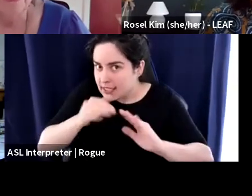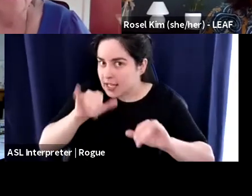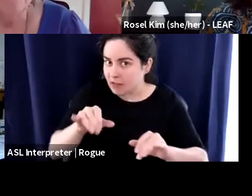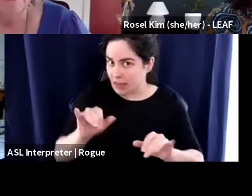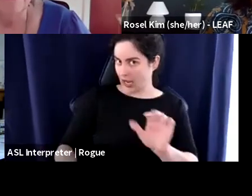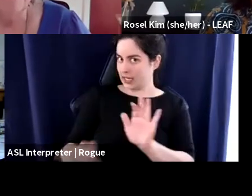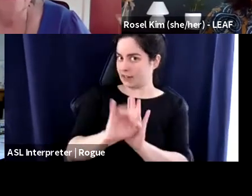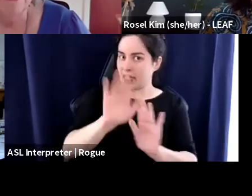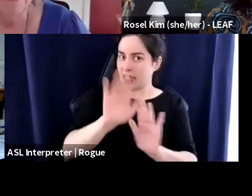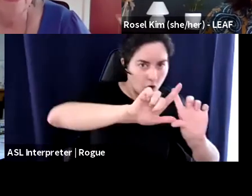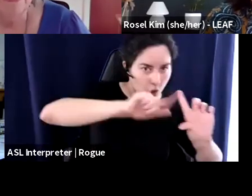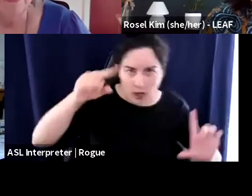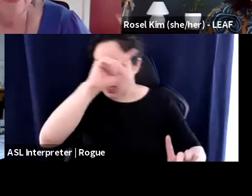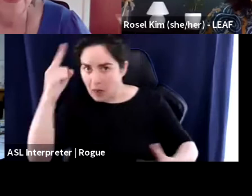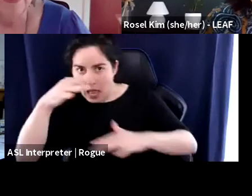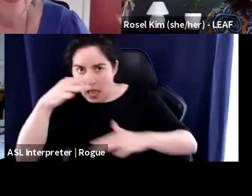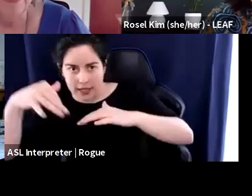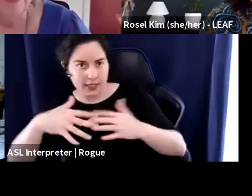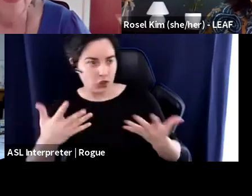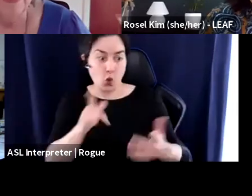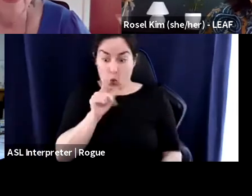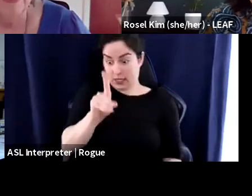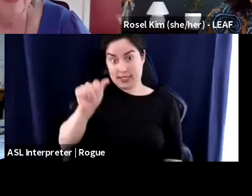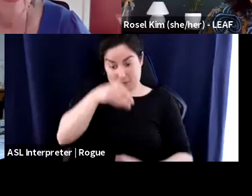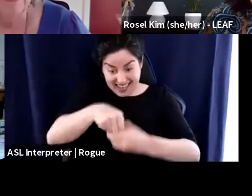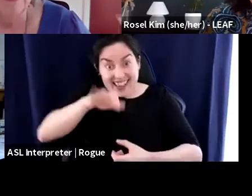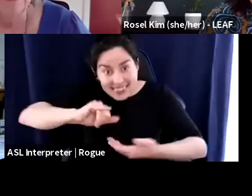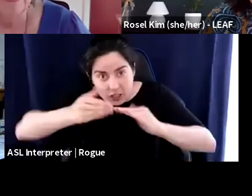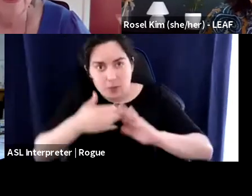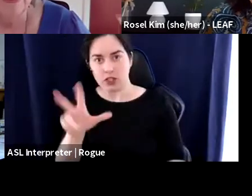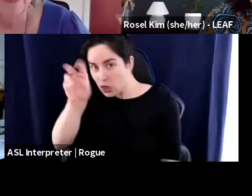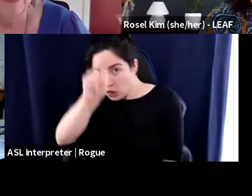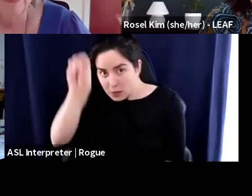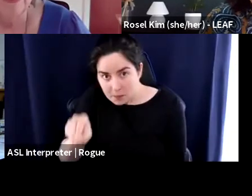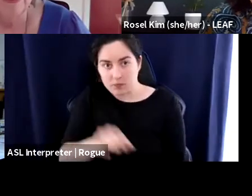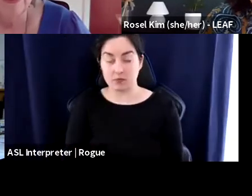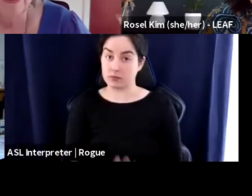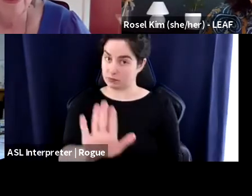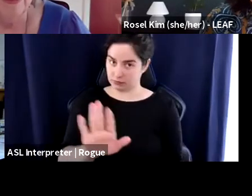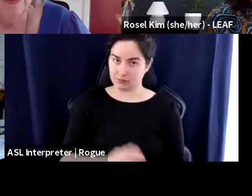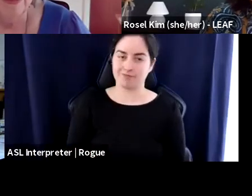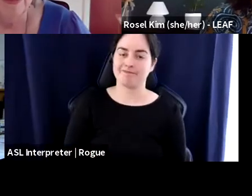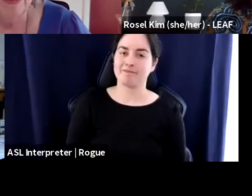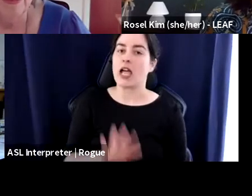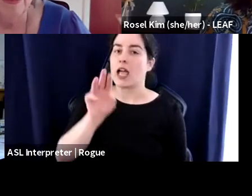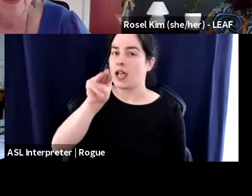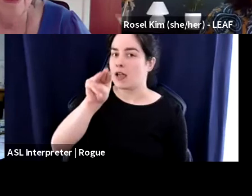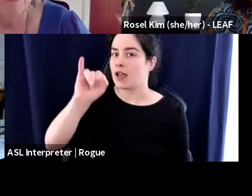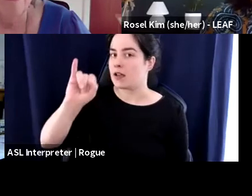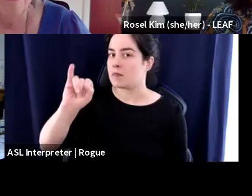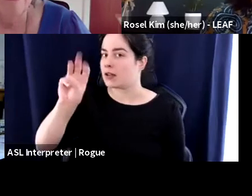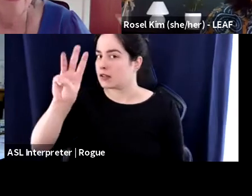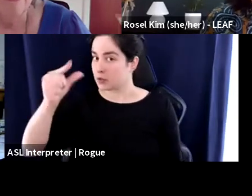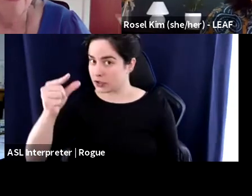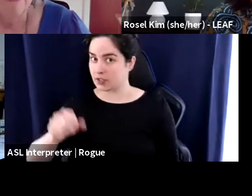Right? The missing and murdered women inquiry. Okay, more than half, I guarantee you, I could promise you